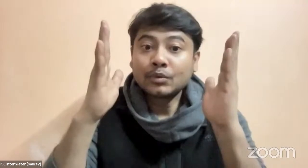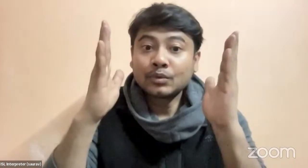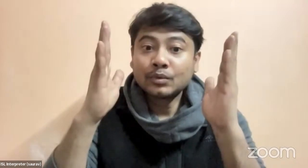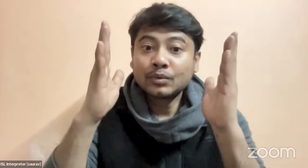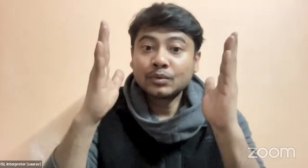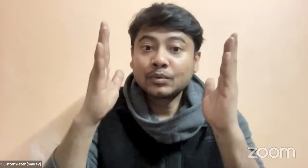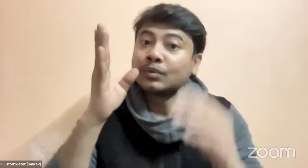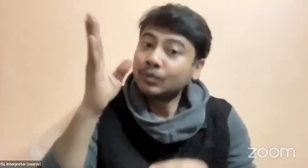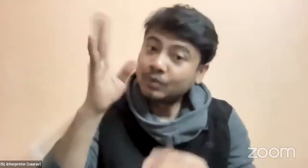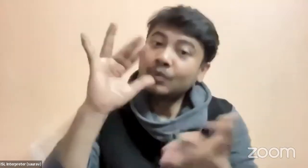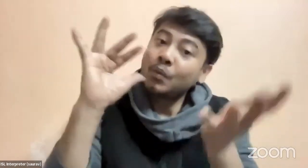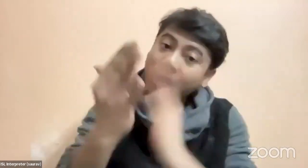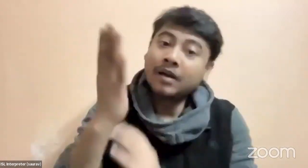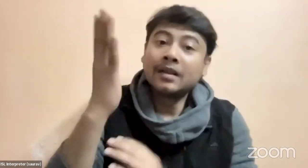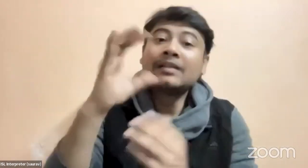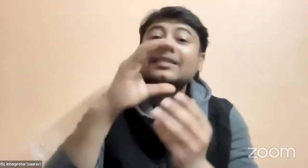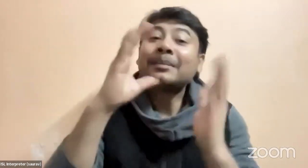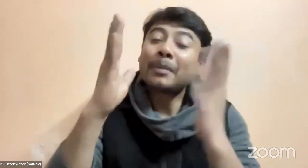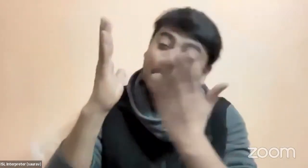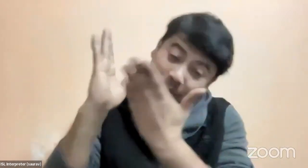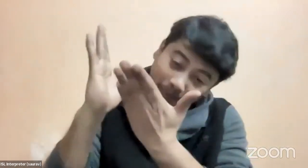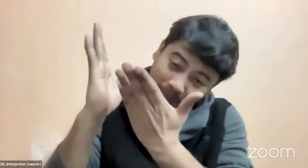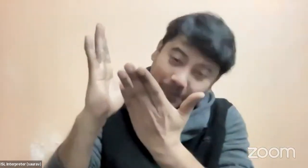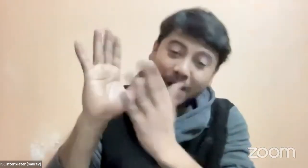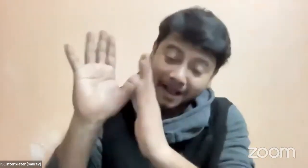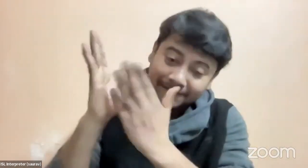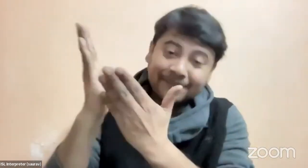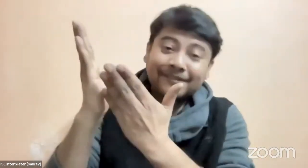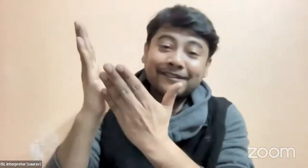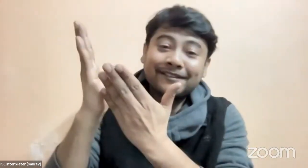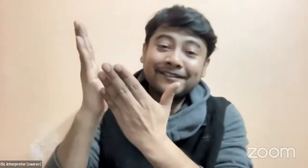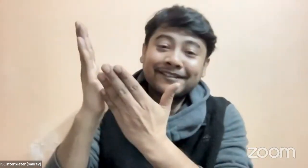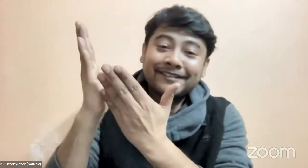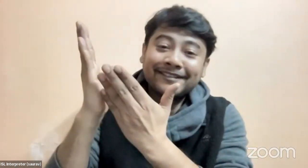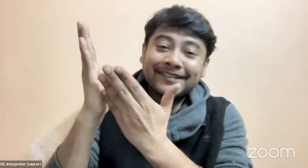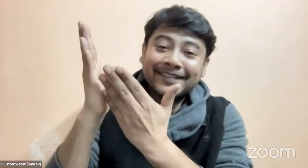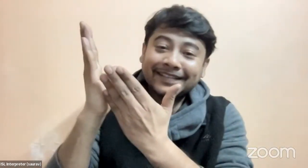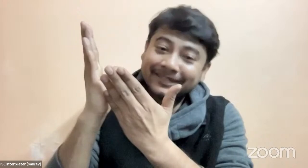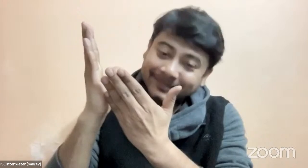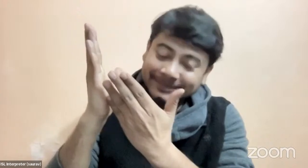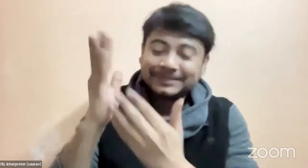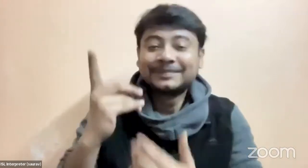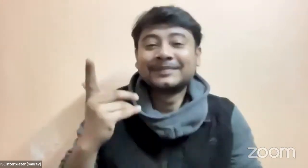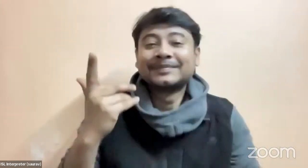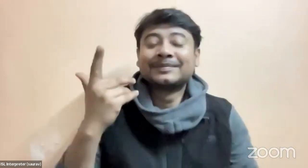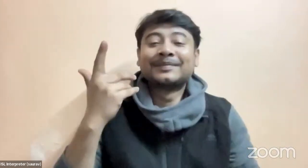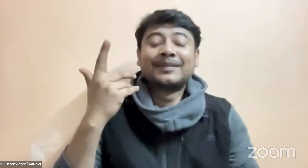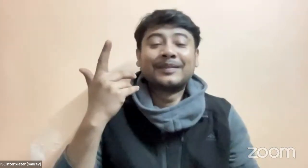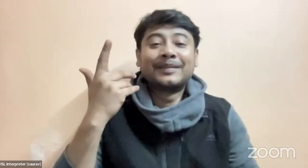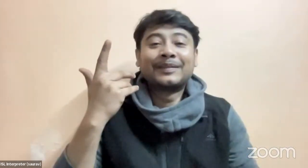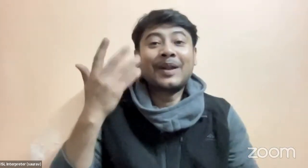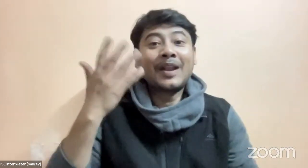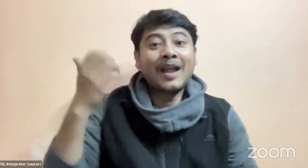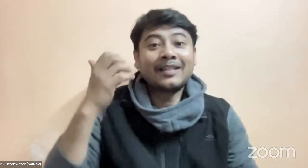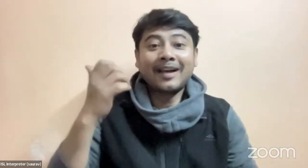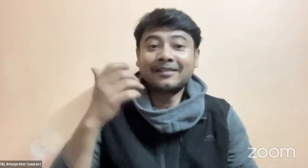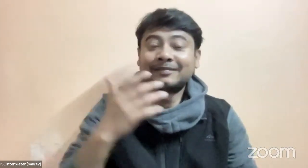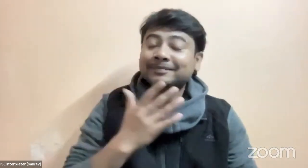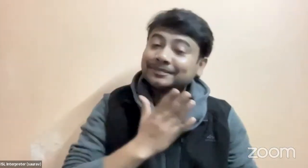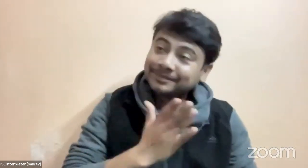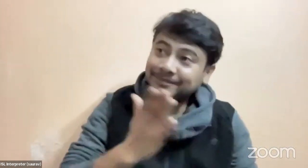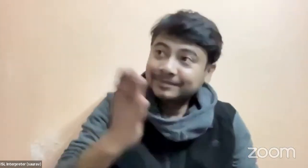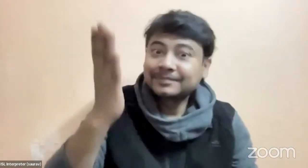So when he goes over there, he sees that Lord Chaitanya Mahaprabhu, he is taking bath